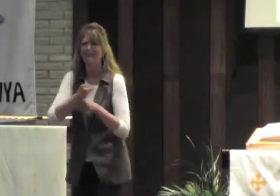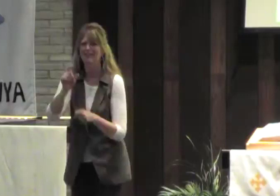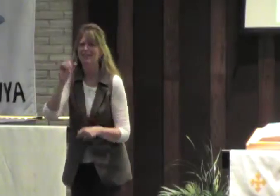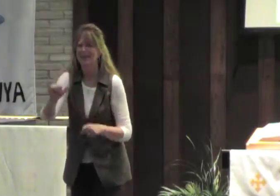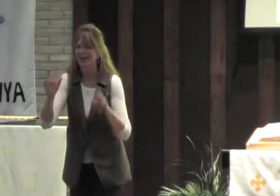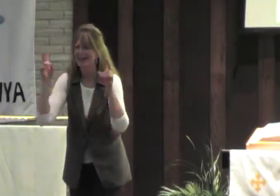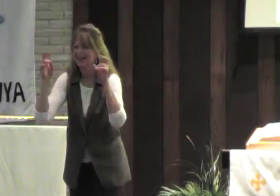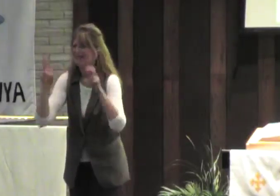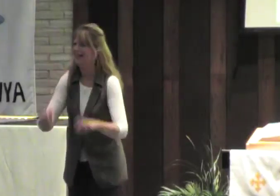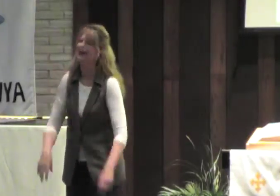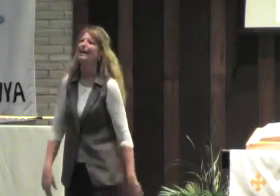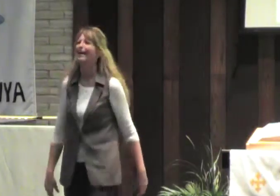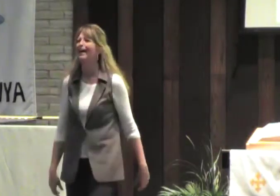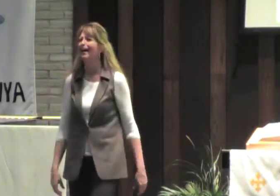It's a hearing thing, okay.